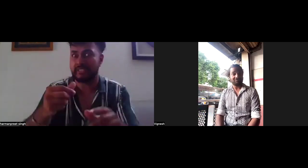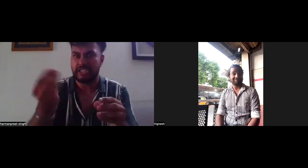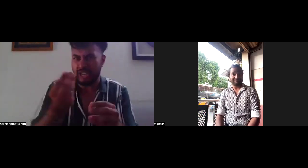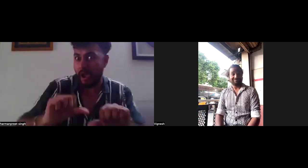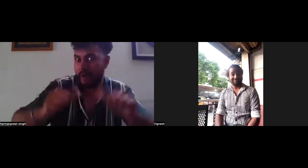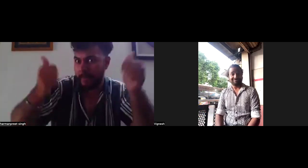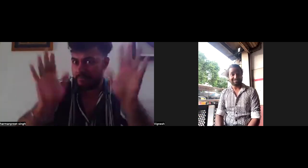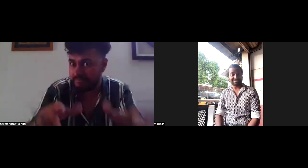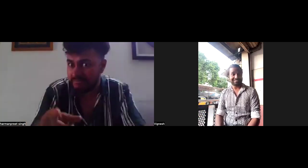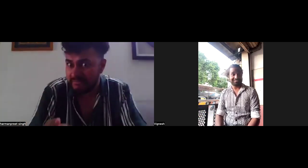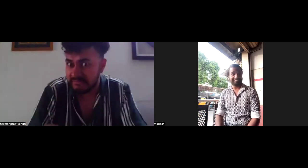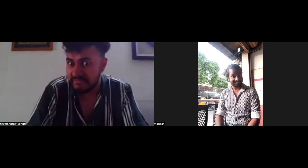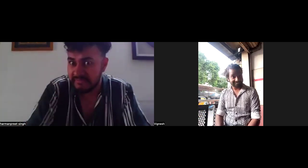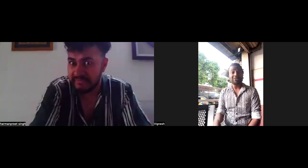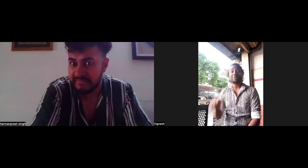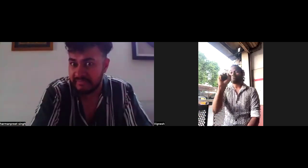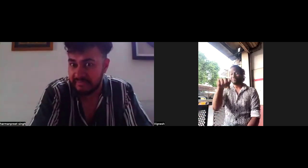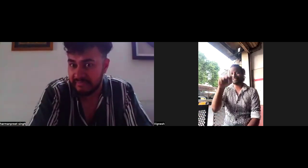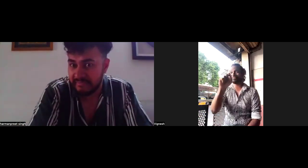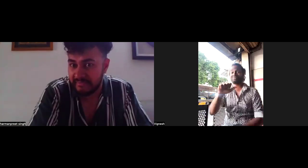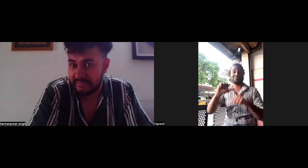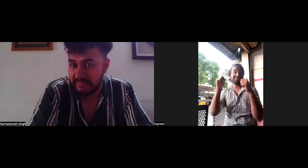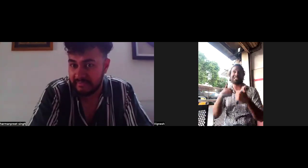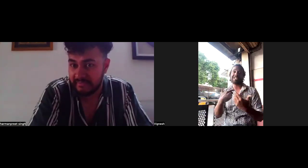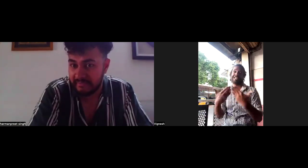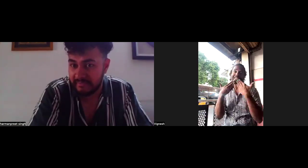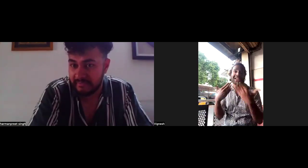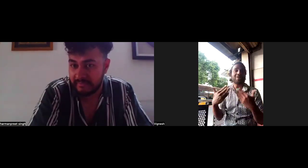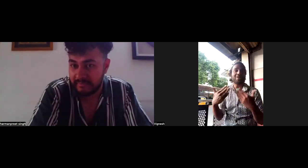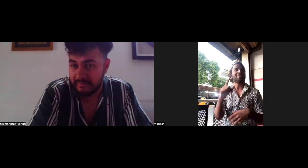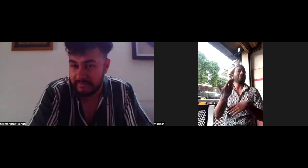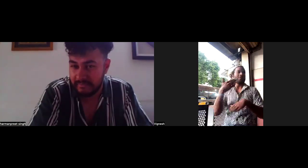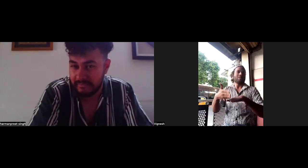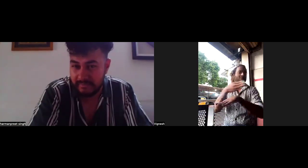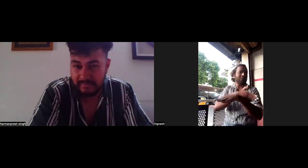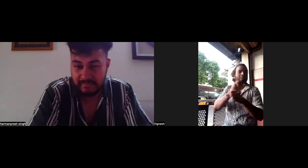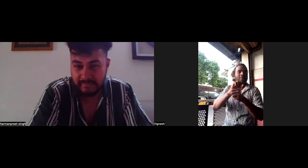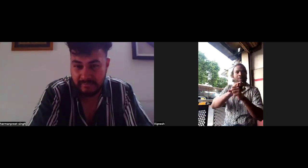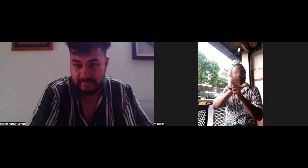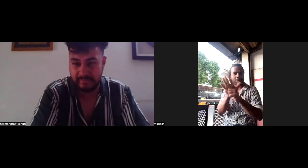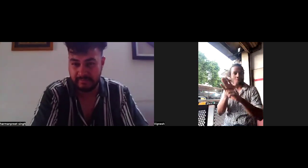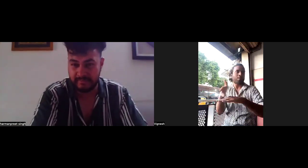some successful projects or initiatives that support LGBTQI deaf individuals?